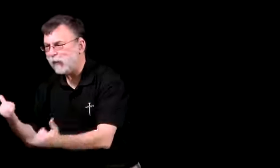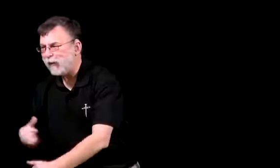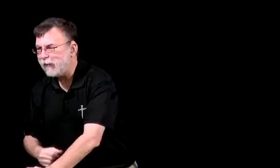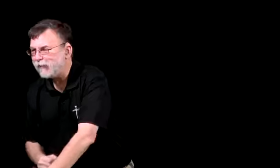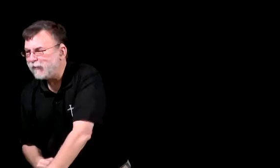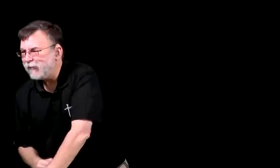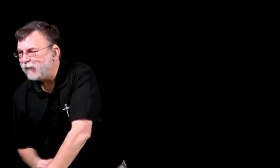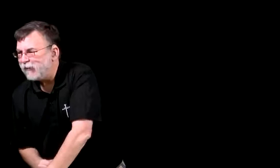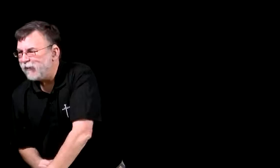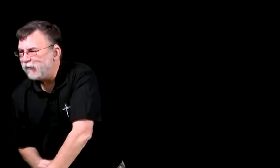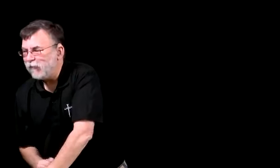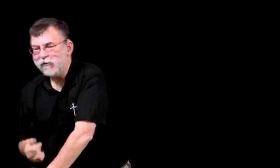What do you think it is?